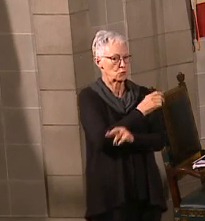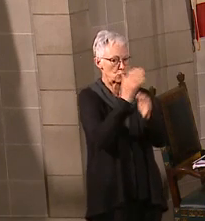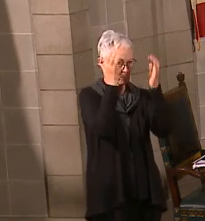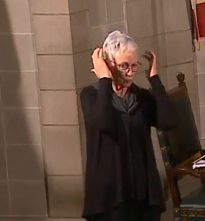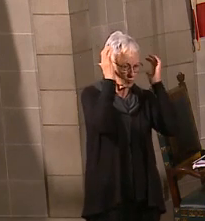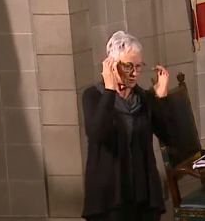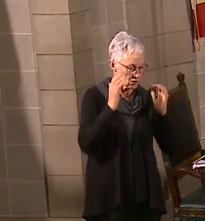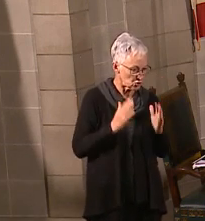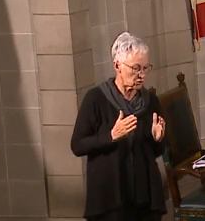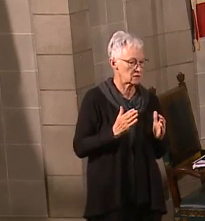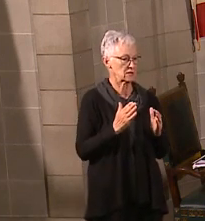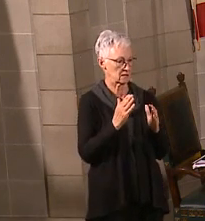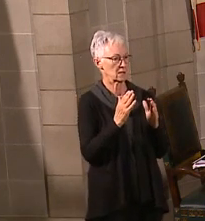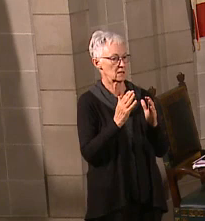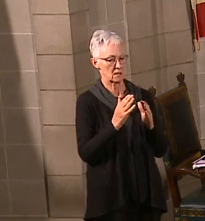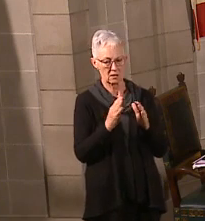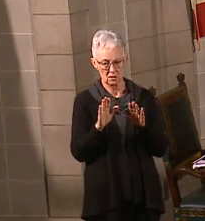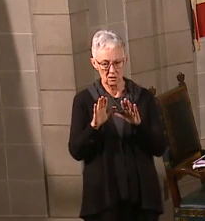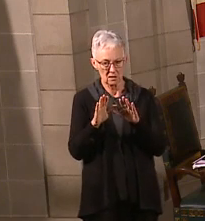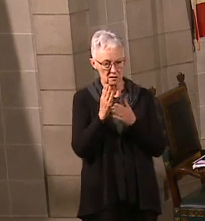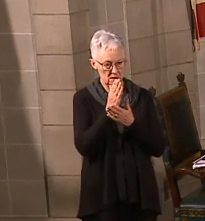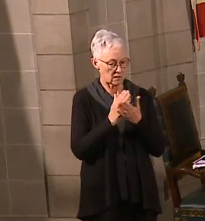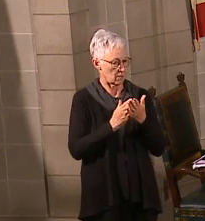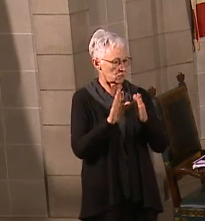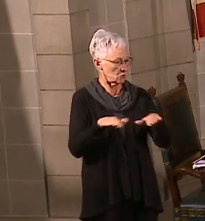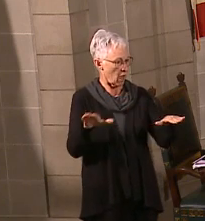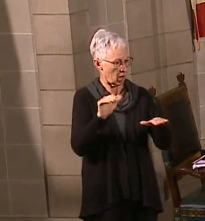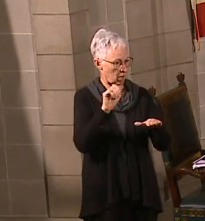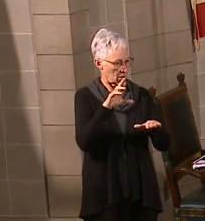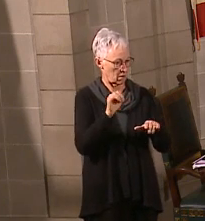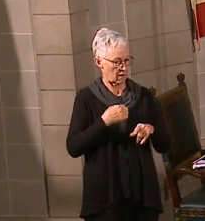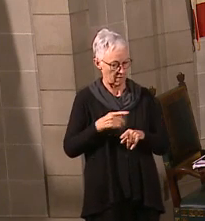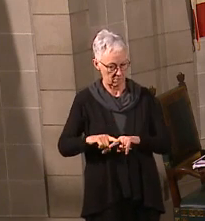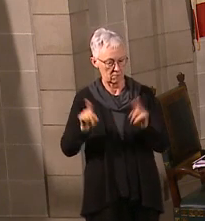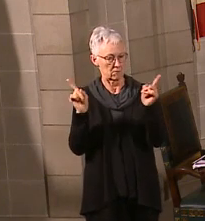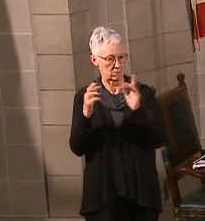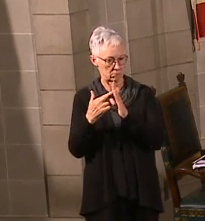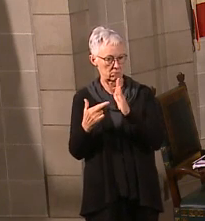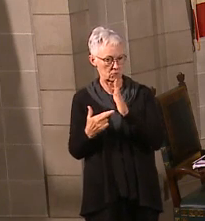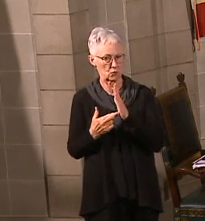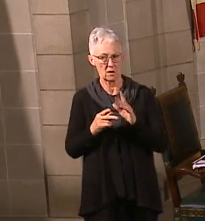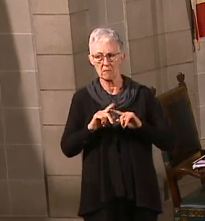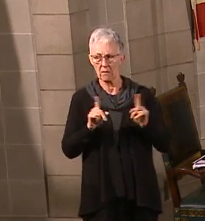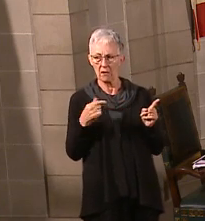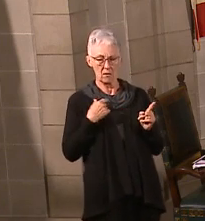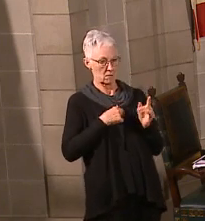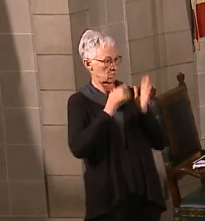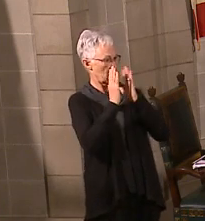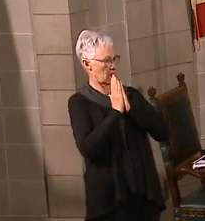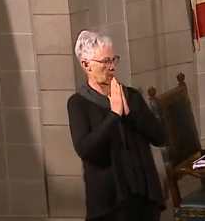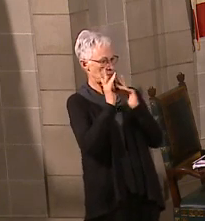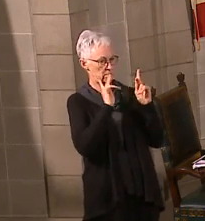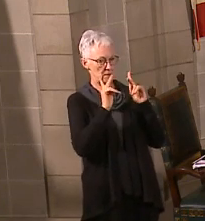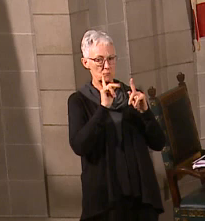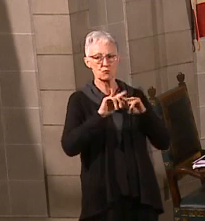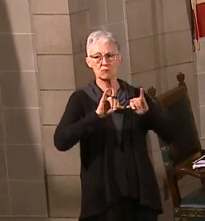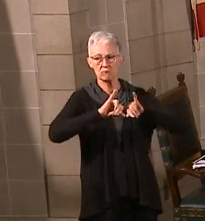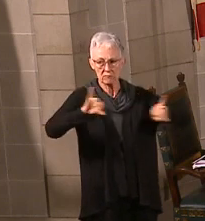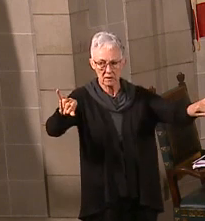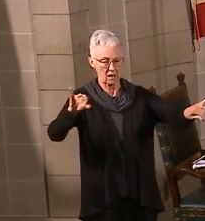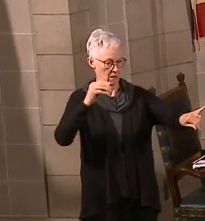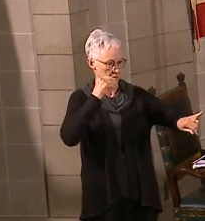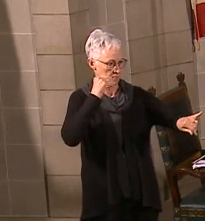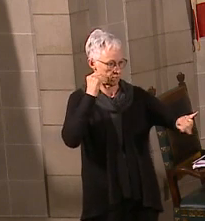home, especially these next 14 days. That's what we're really focused on. So, but just broadly speaking, we haven't done